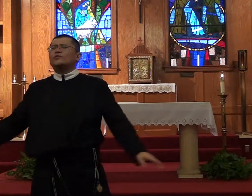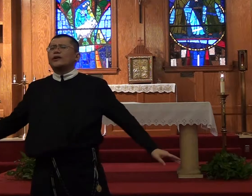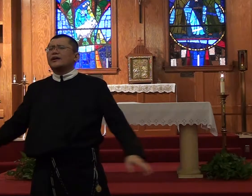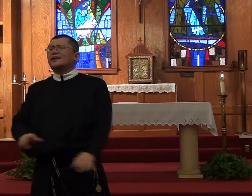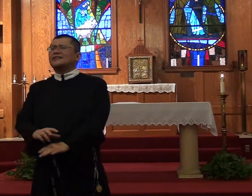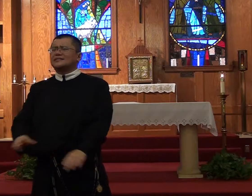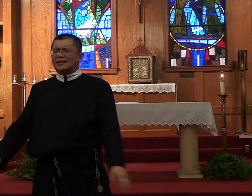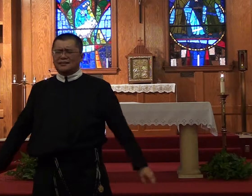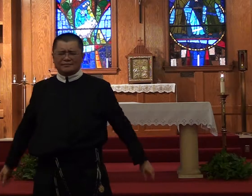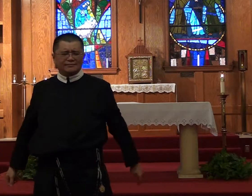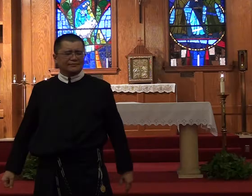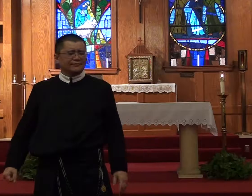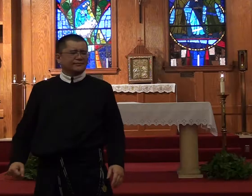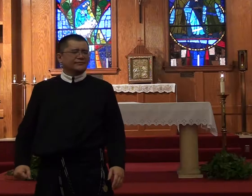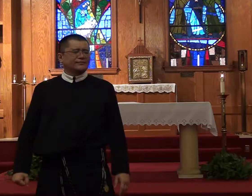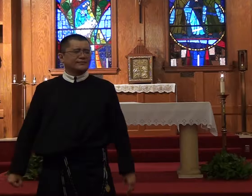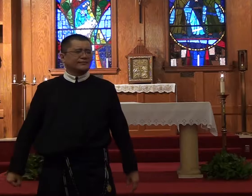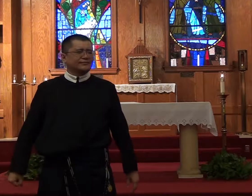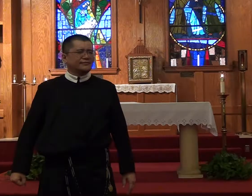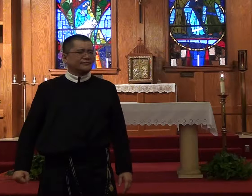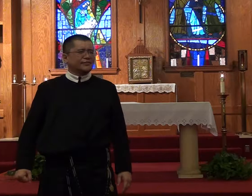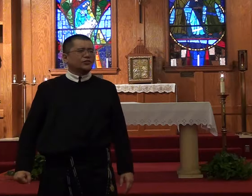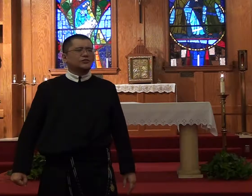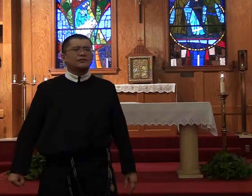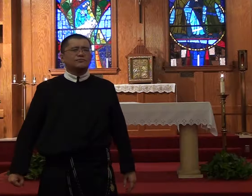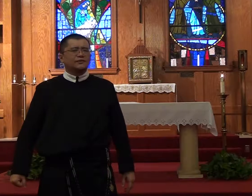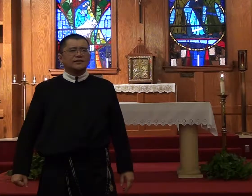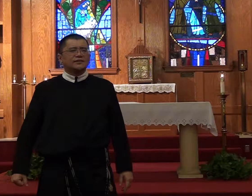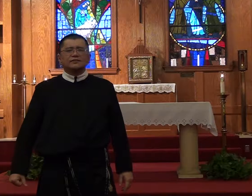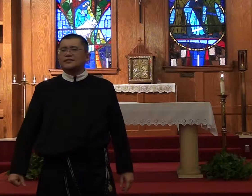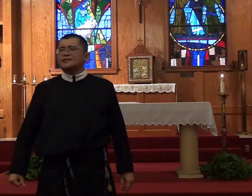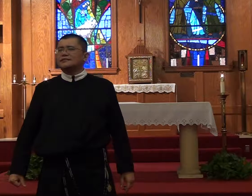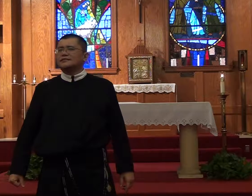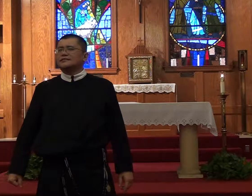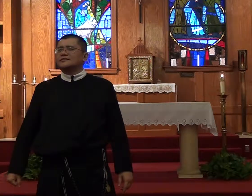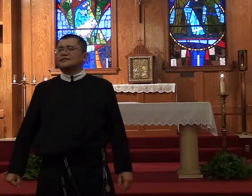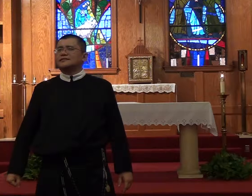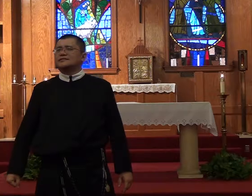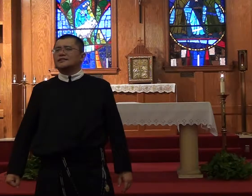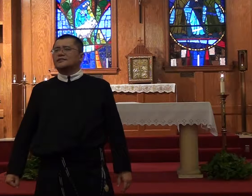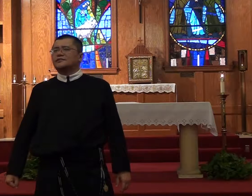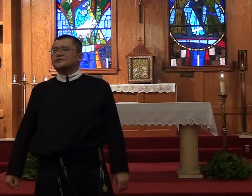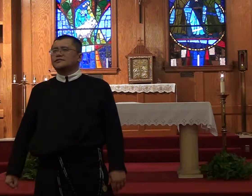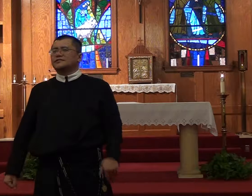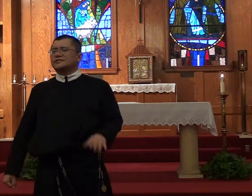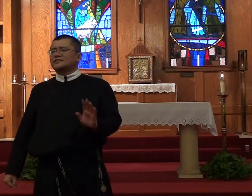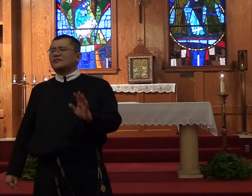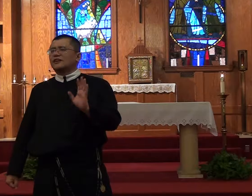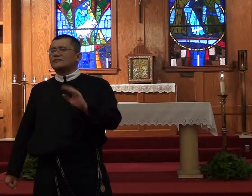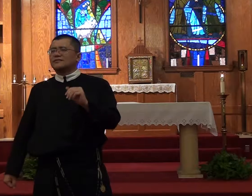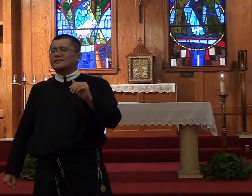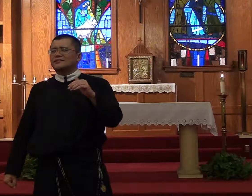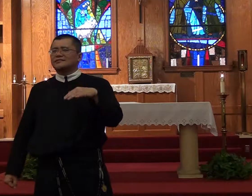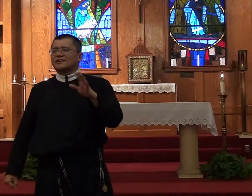anywhere, anytime. So simple. No need to go and study all those self-help, you know,